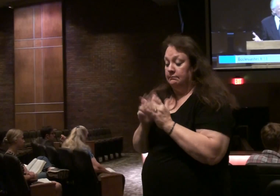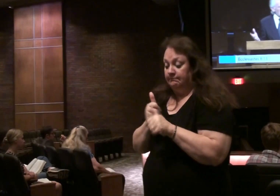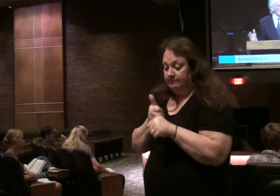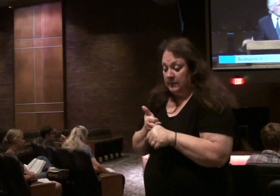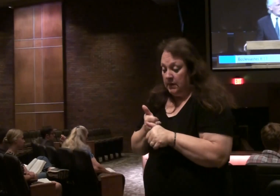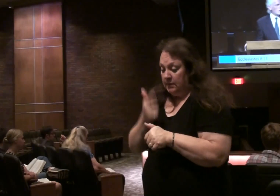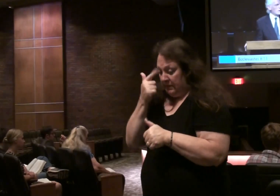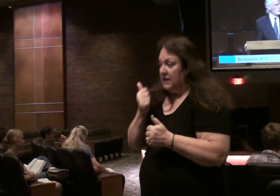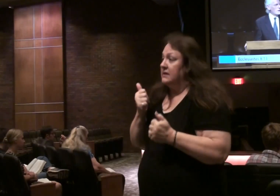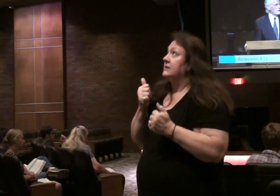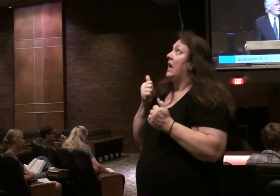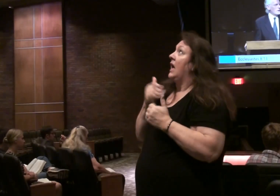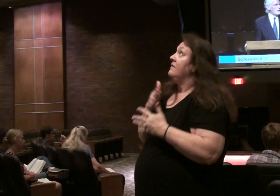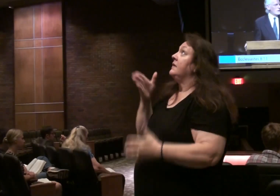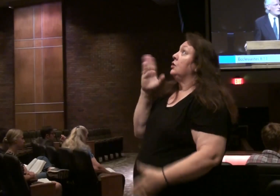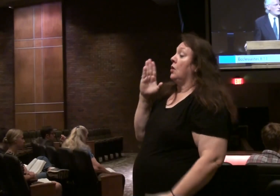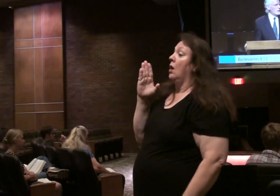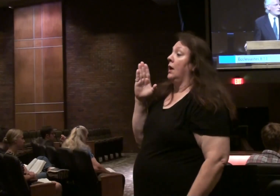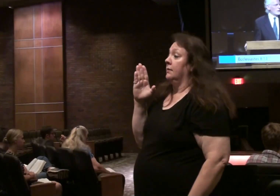because we fear God.